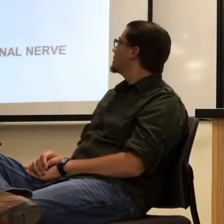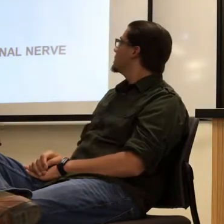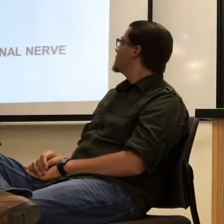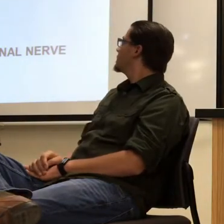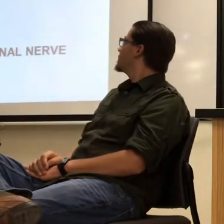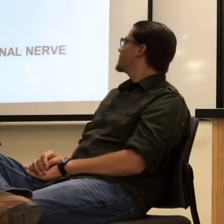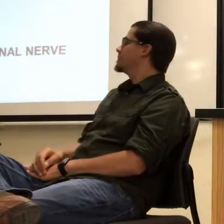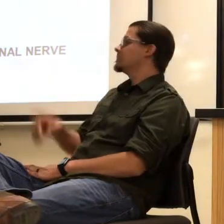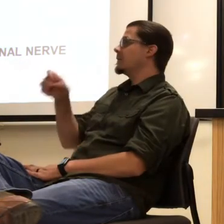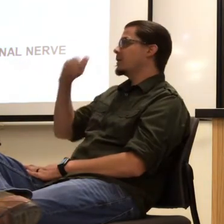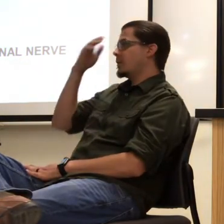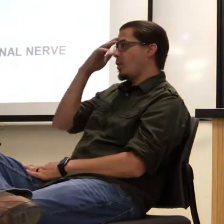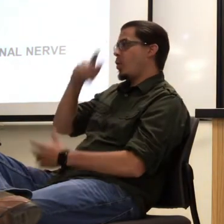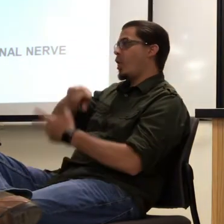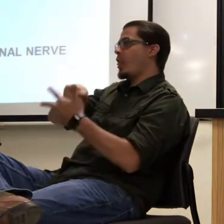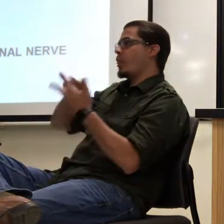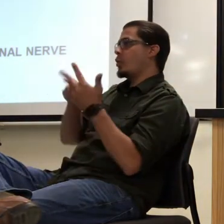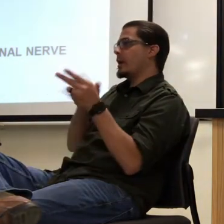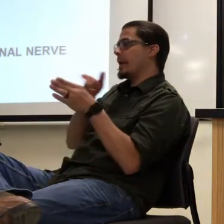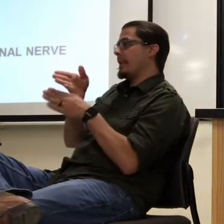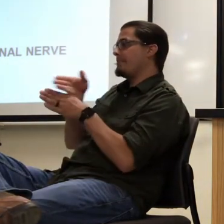It's a mixed nerve.